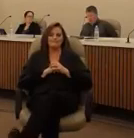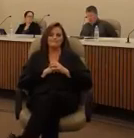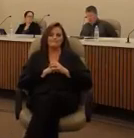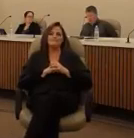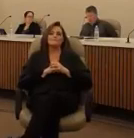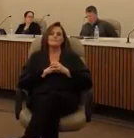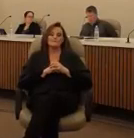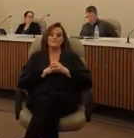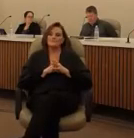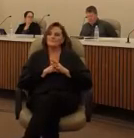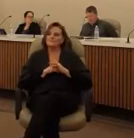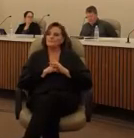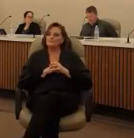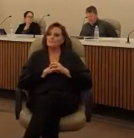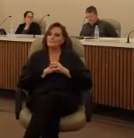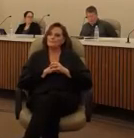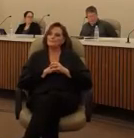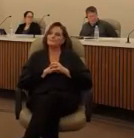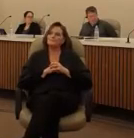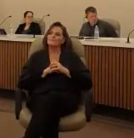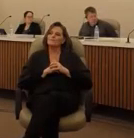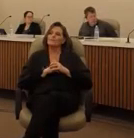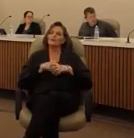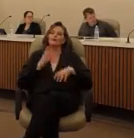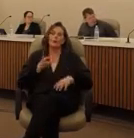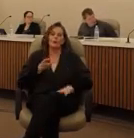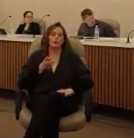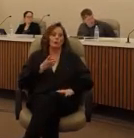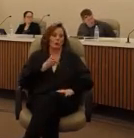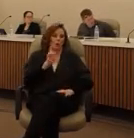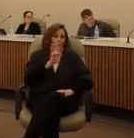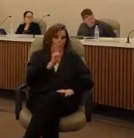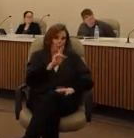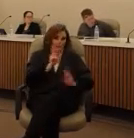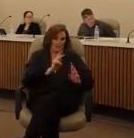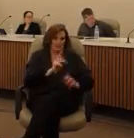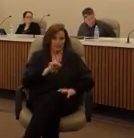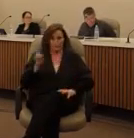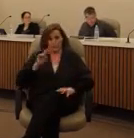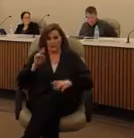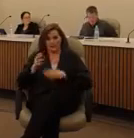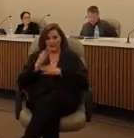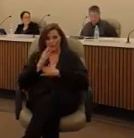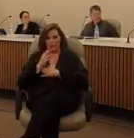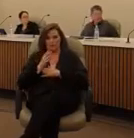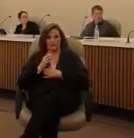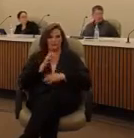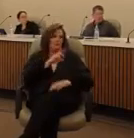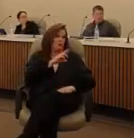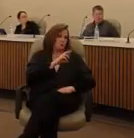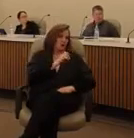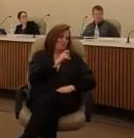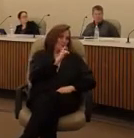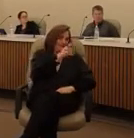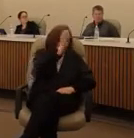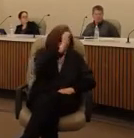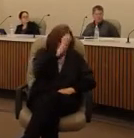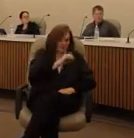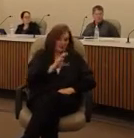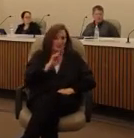So I heard at least 3 people for 2 a.m. Rob didn't express an opinion. Mike was against 2 a.m.